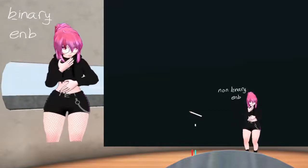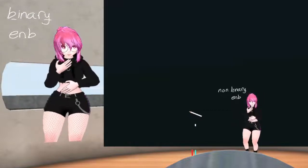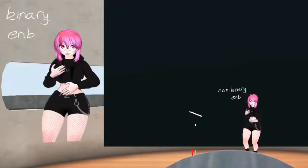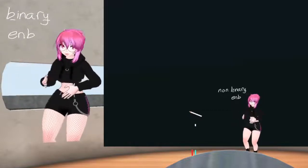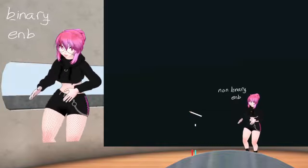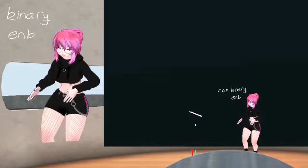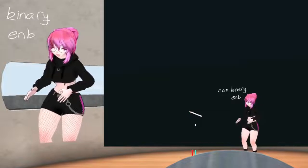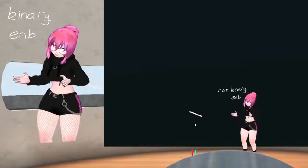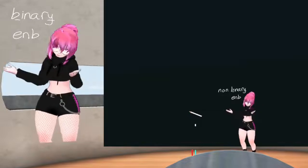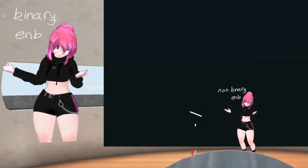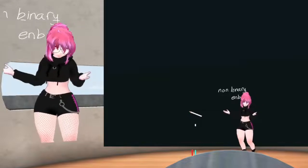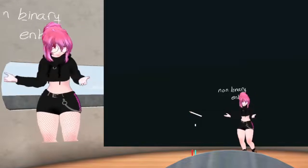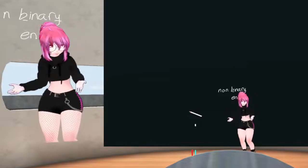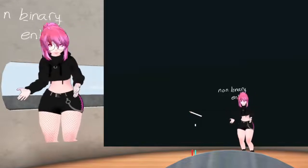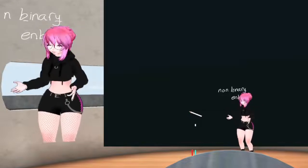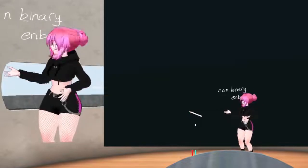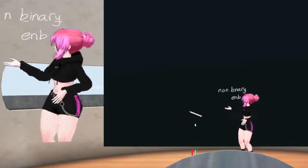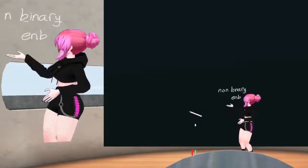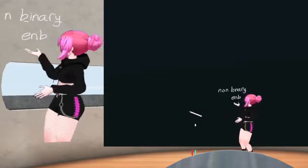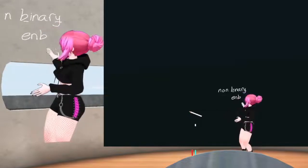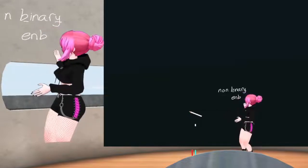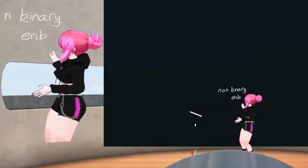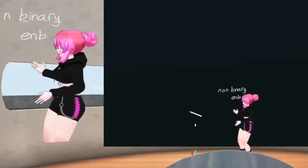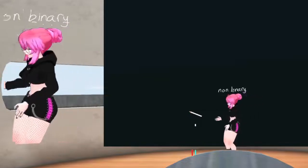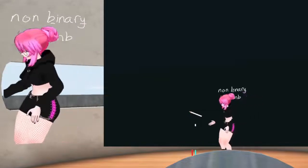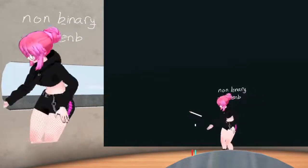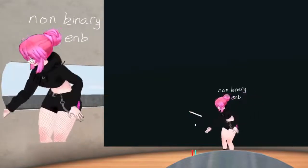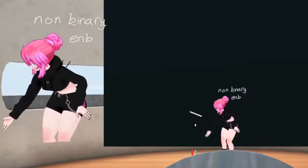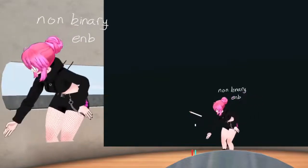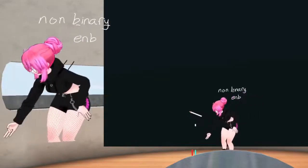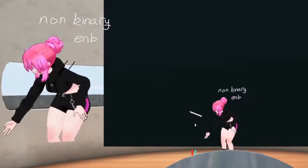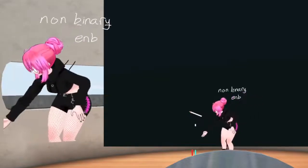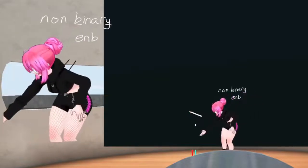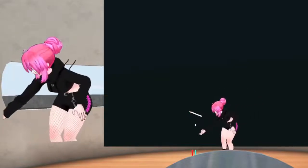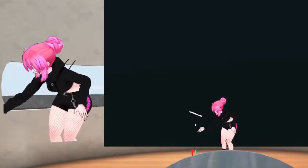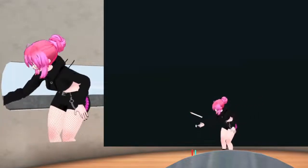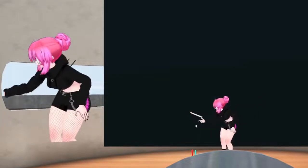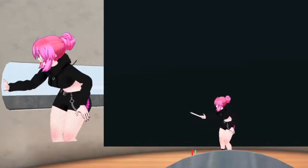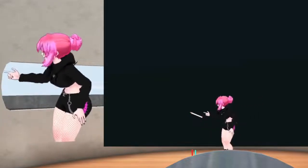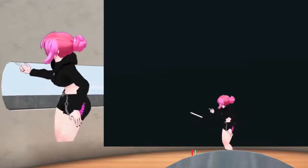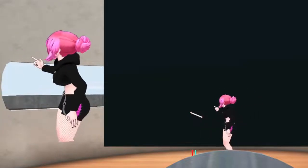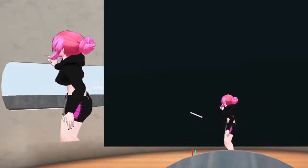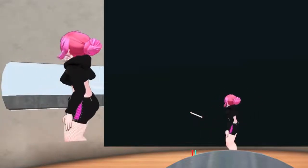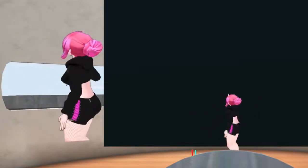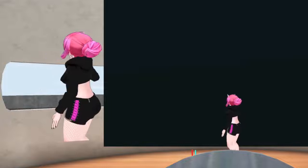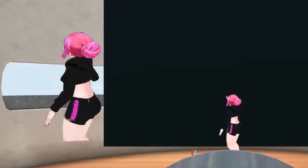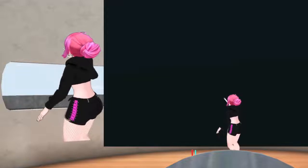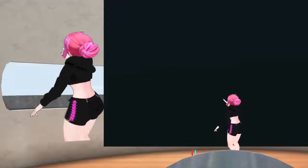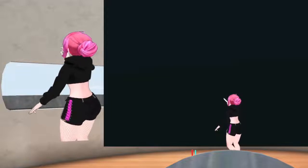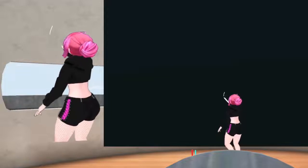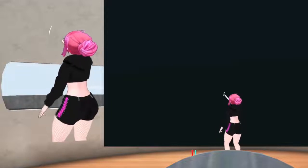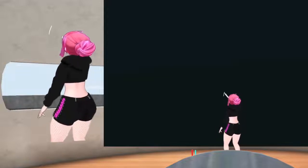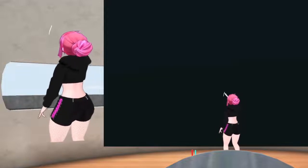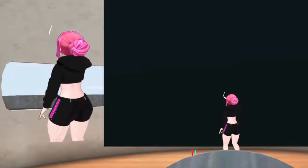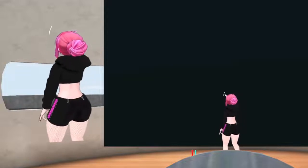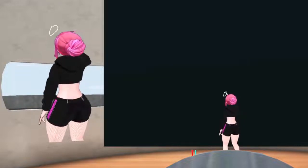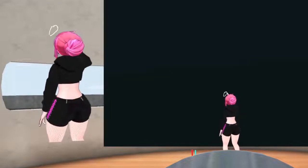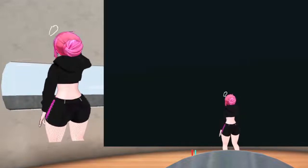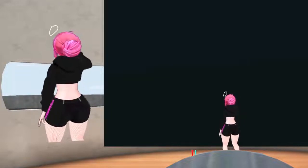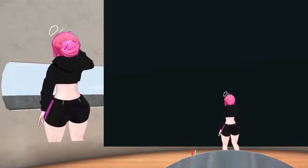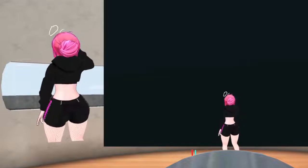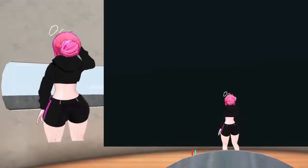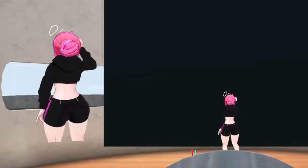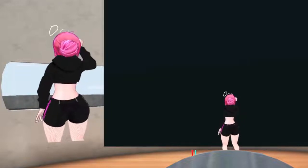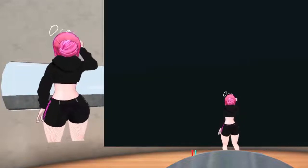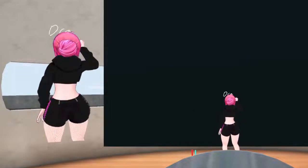myself. Yeah, there's NB as well. And then I would try to remember, oh yeah, drag queen is a really